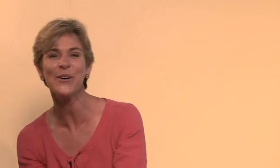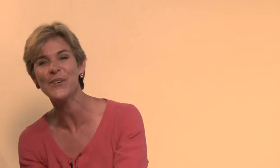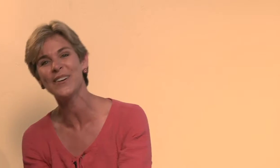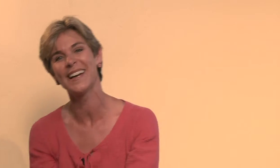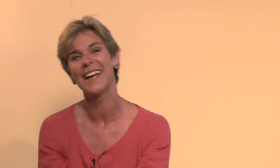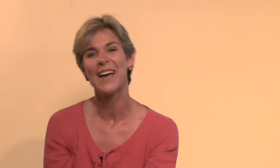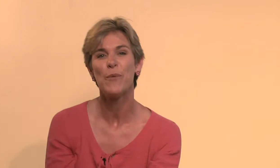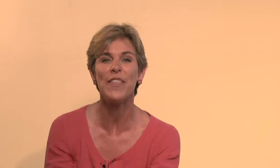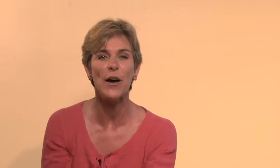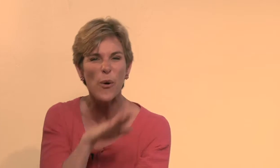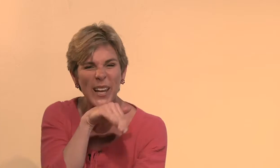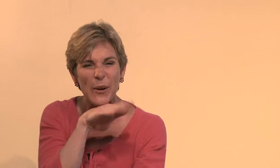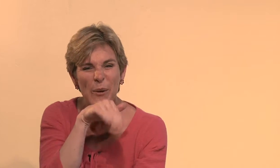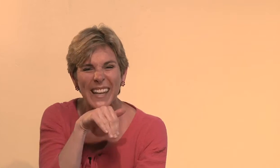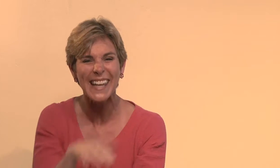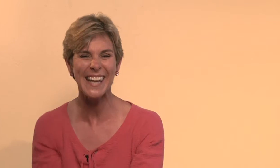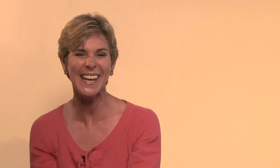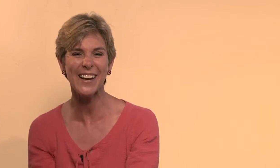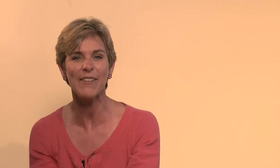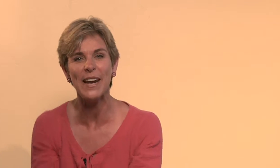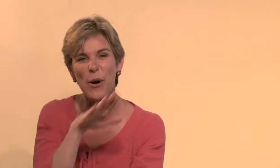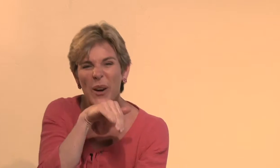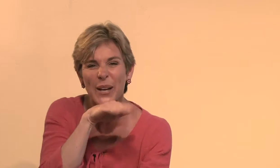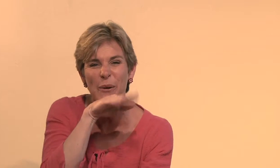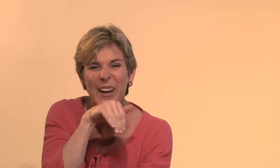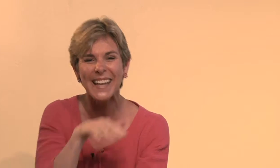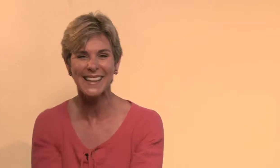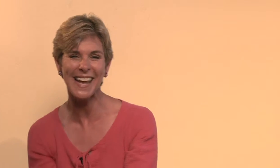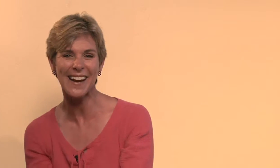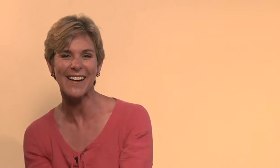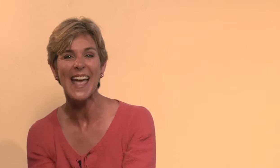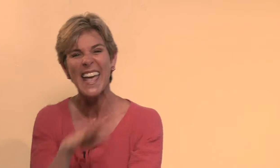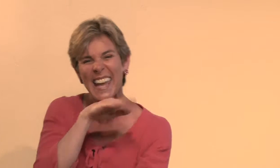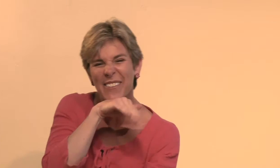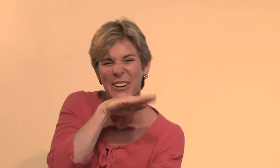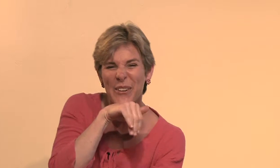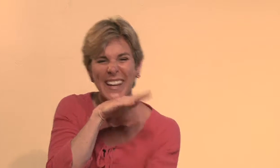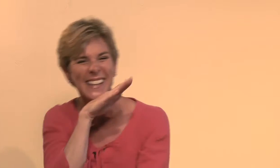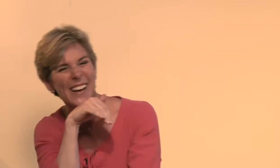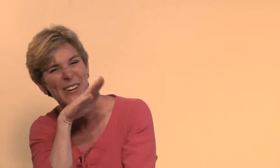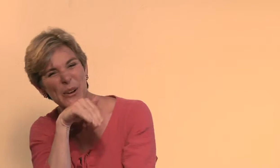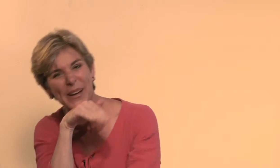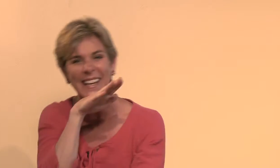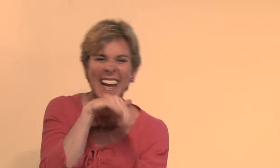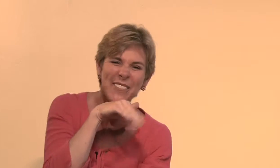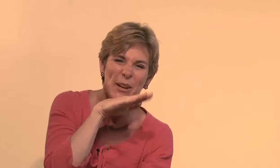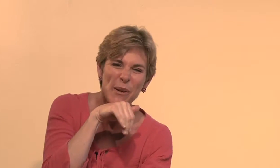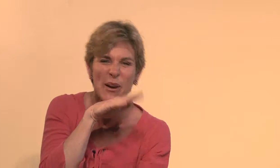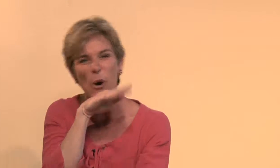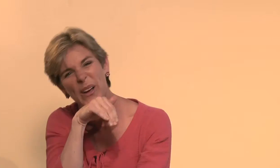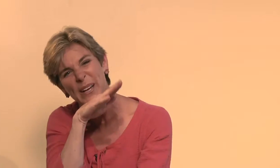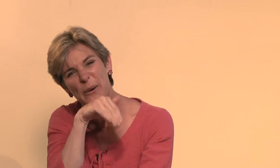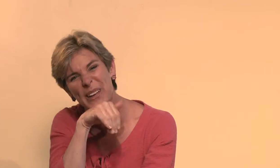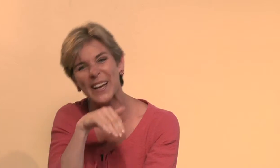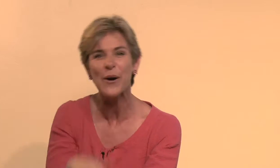E-I-E-I-O. With a oink, oink here and a oink, oink there. Here an oink, there an oink, everywhere a oink, oink.